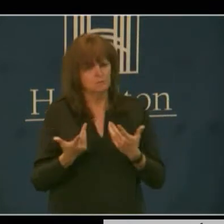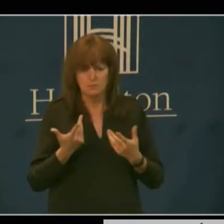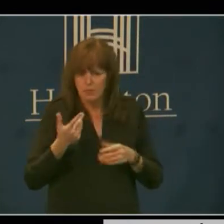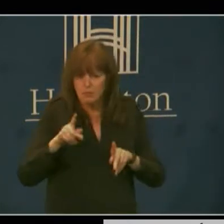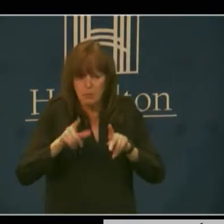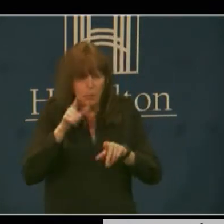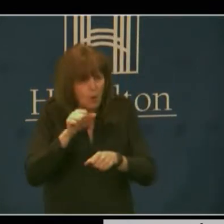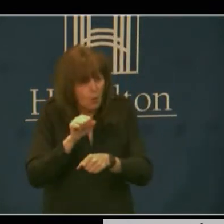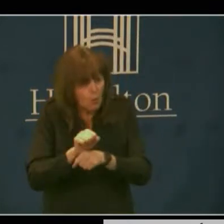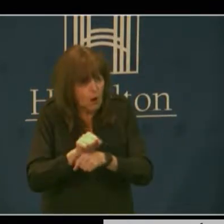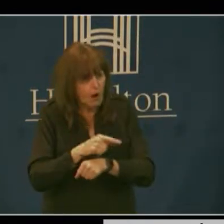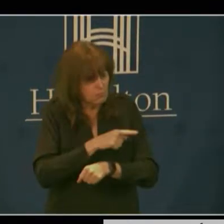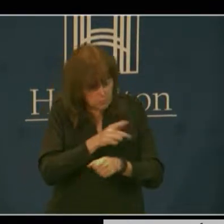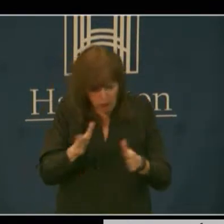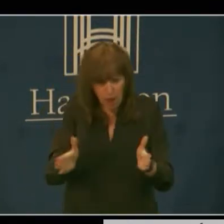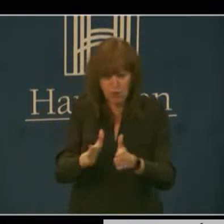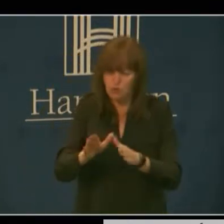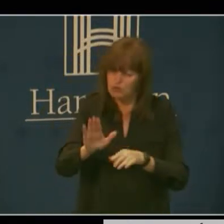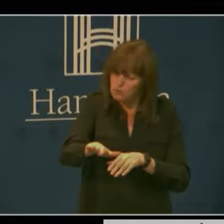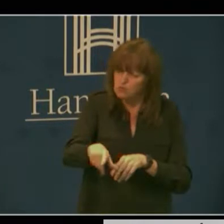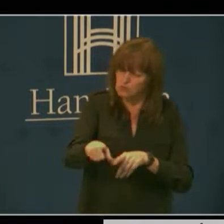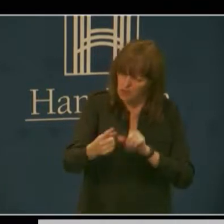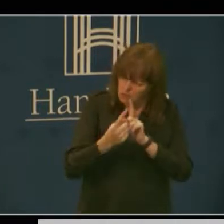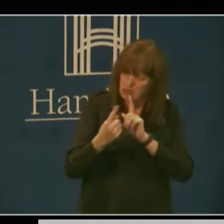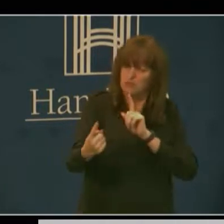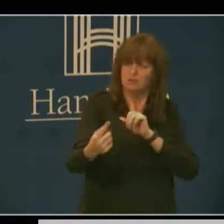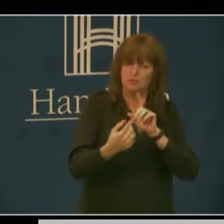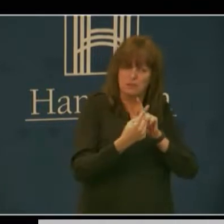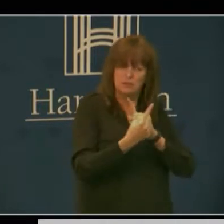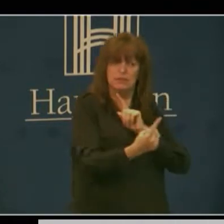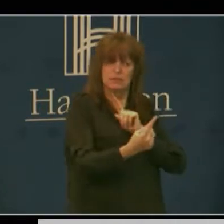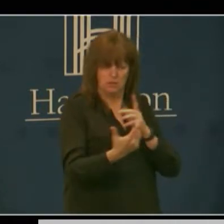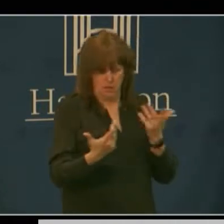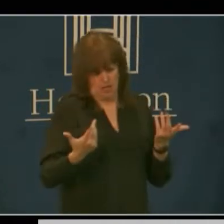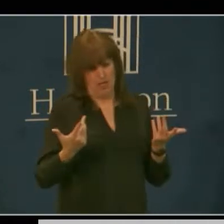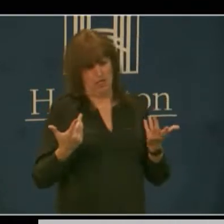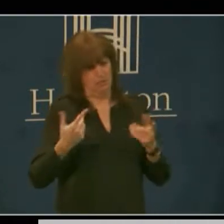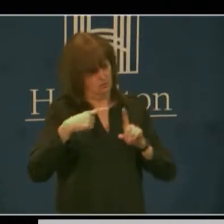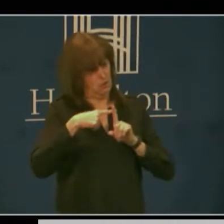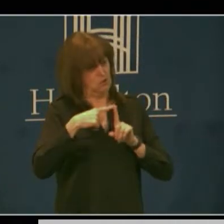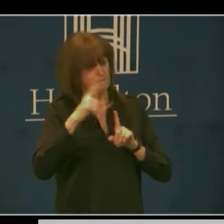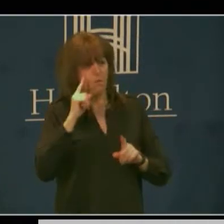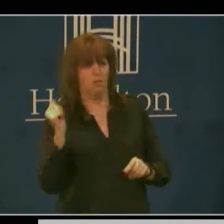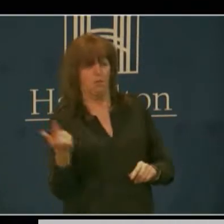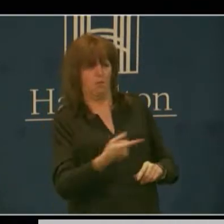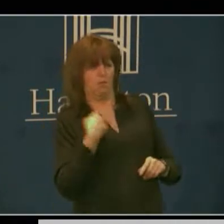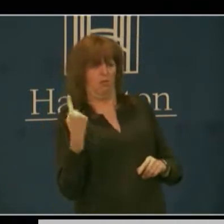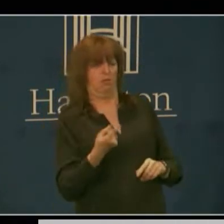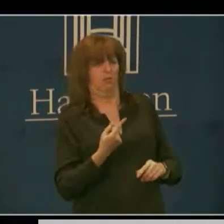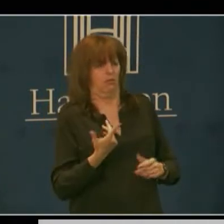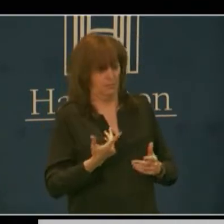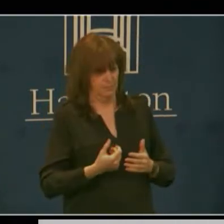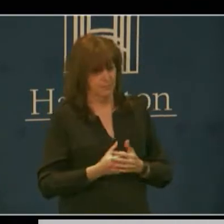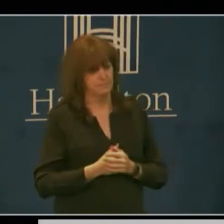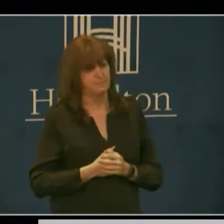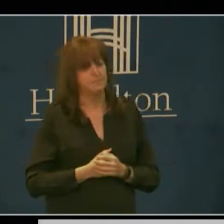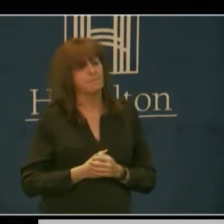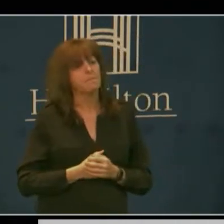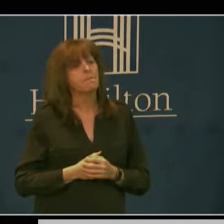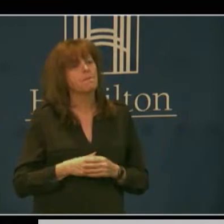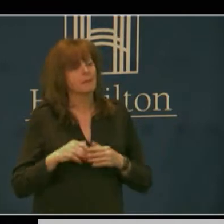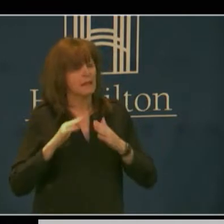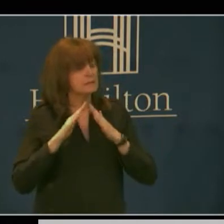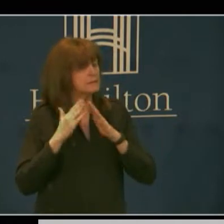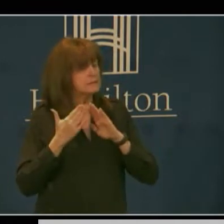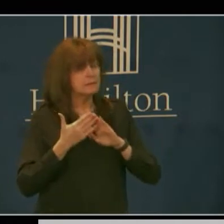better off. The bottom line is, though, that the city will take a look at helping out in a couple of areas. Although the